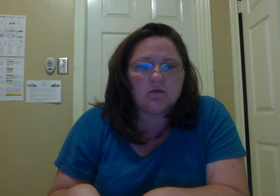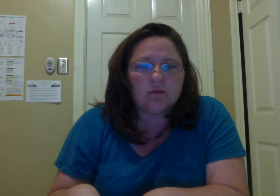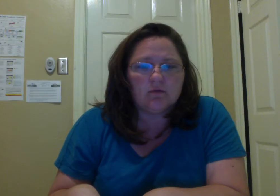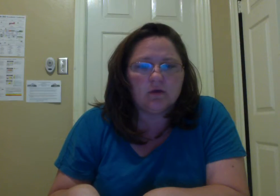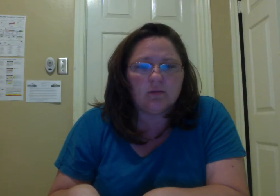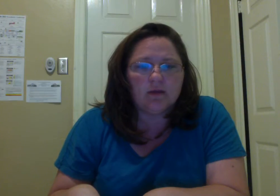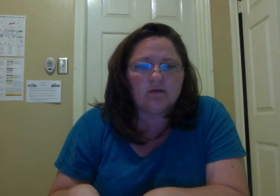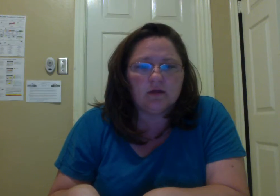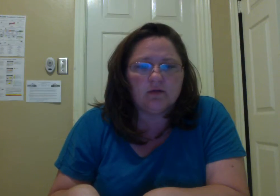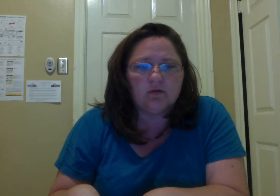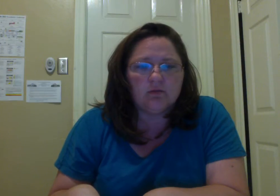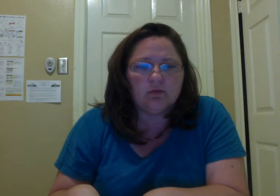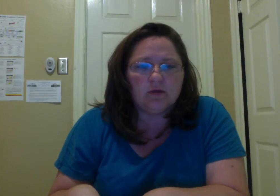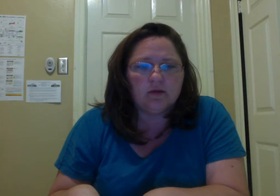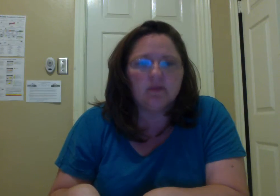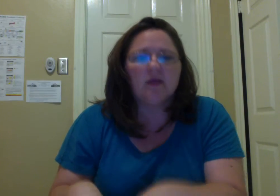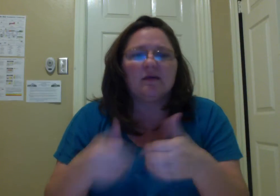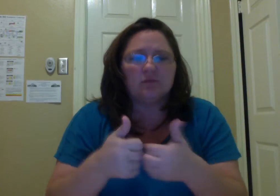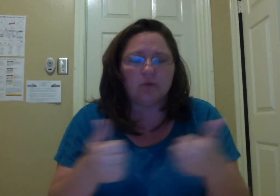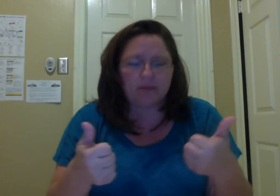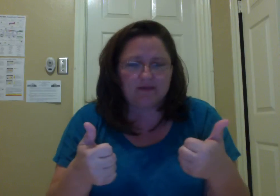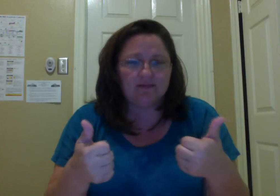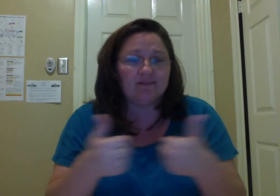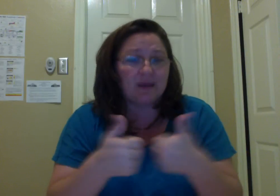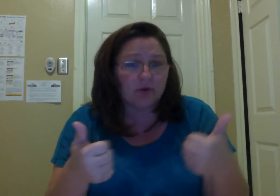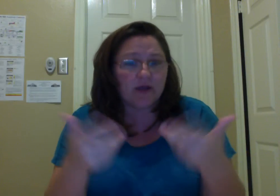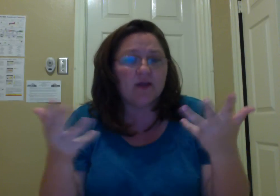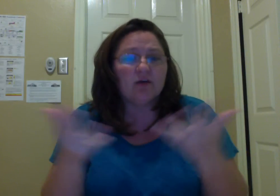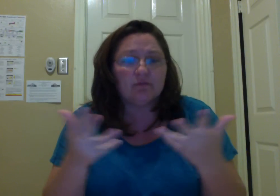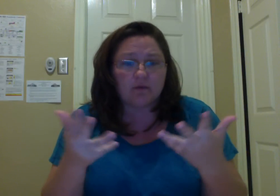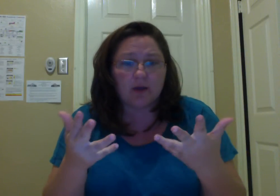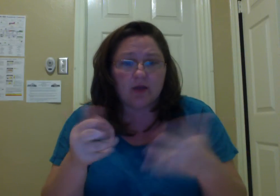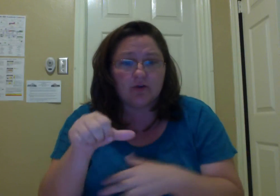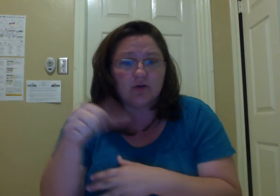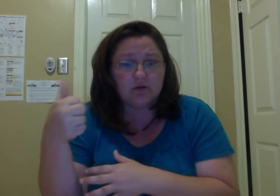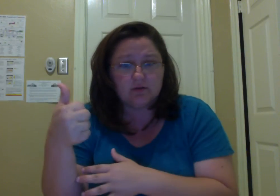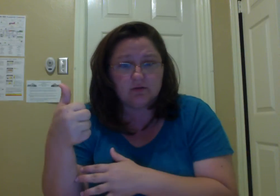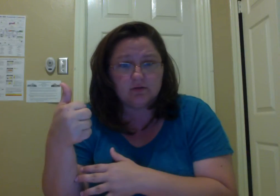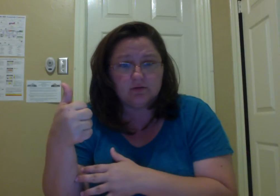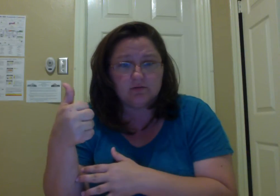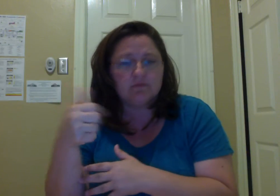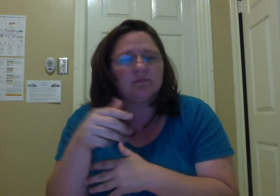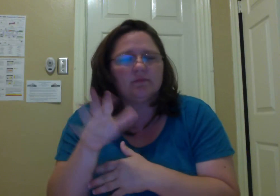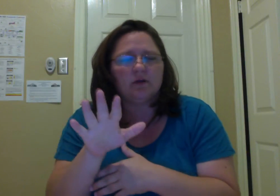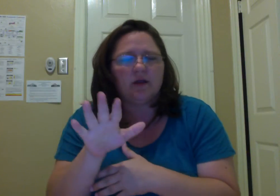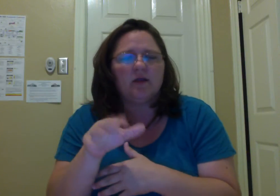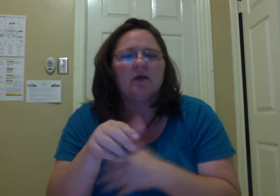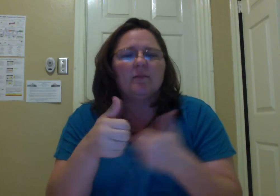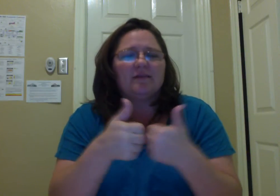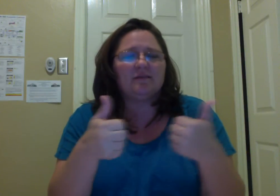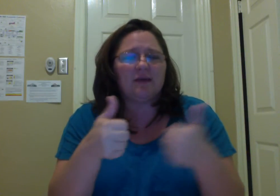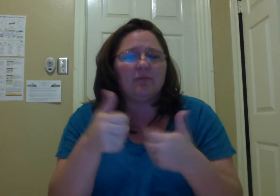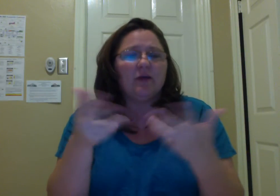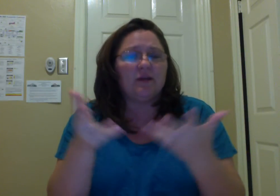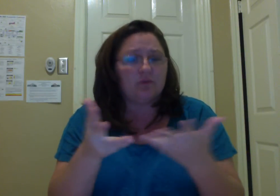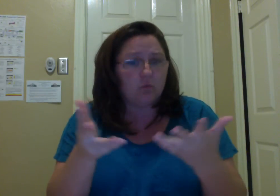special, complex, sign, include, point them. What makes it separate from other, makes it separate,